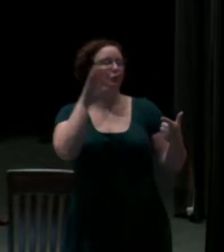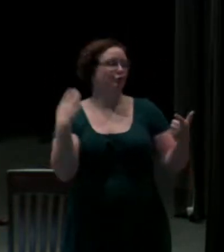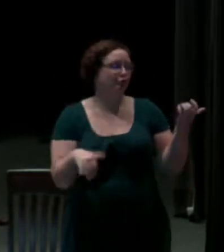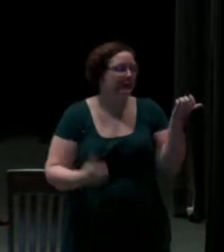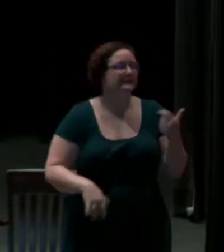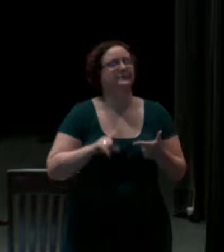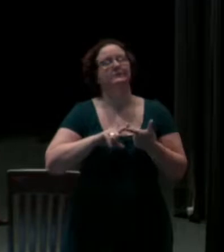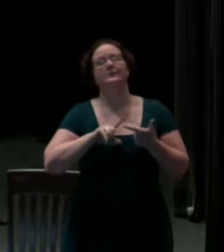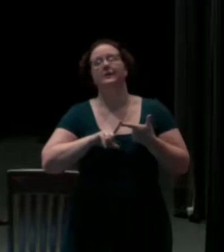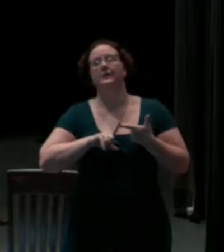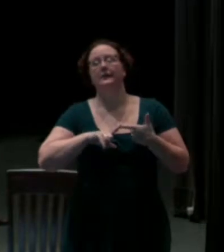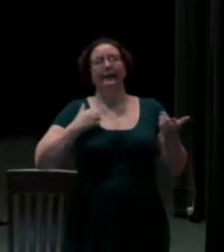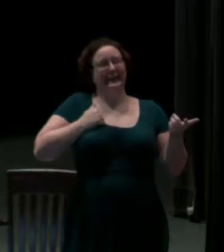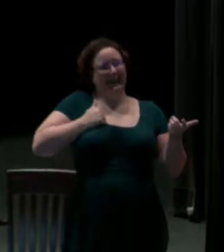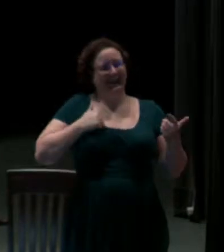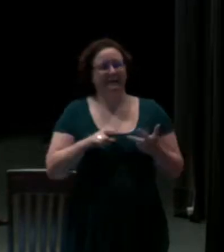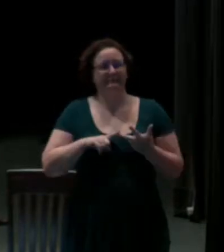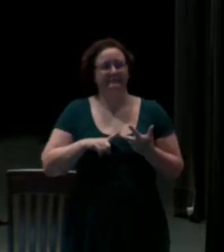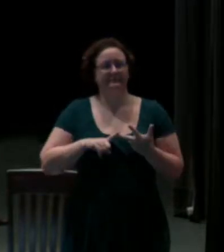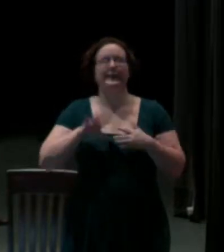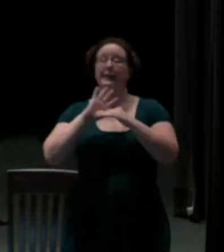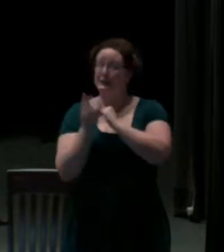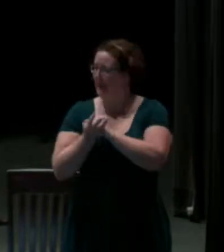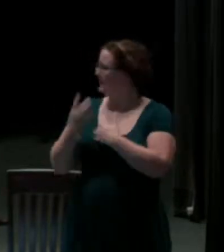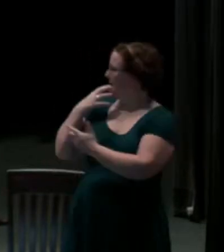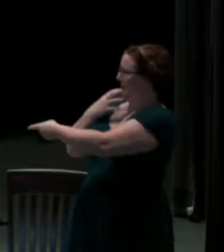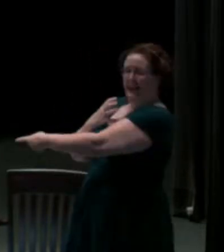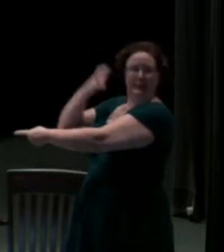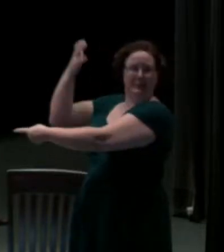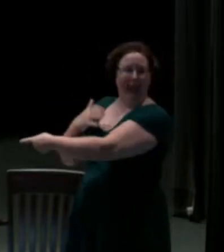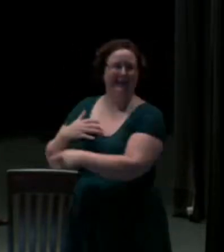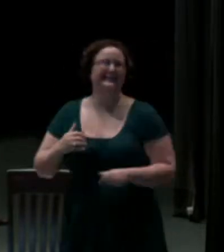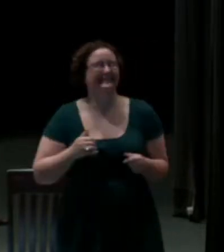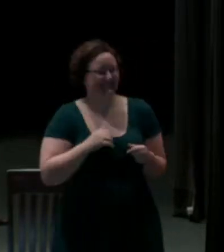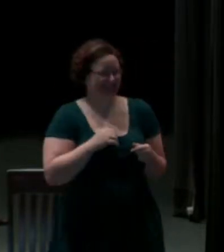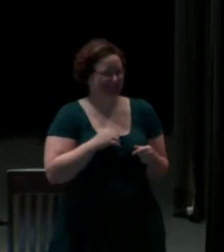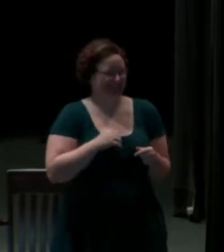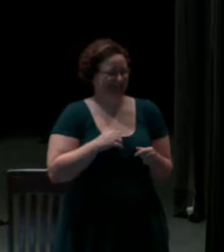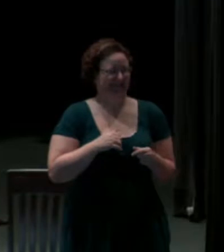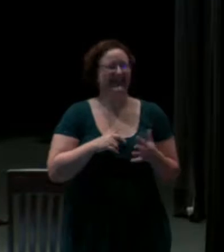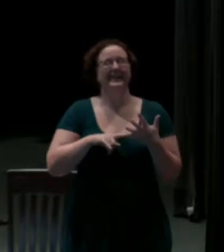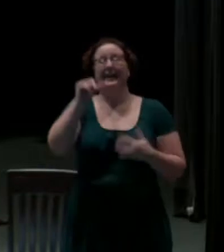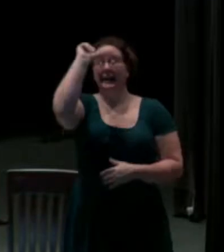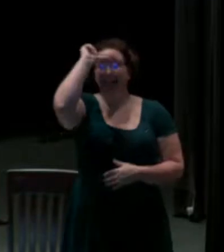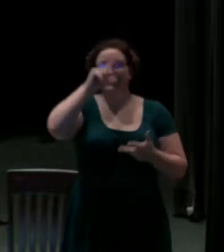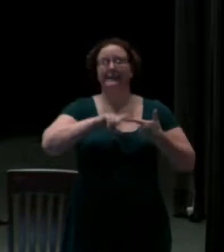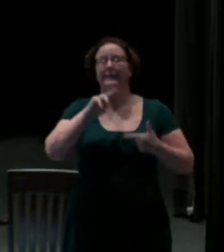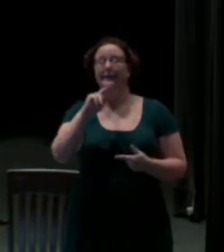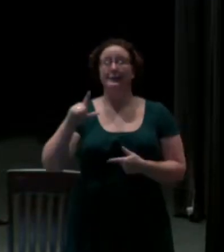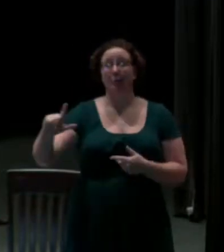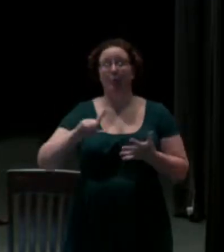Brazil, Canada, thanks guys, Jamaica, absolutely Karen, Jamaica's here, India,